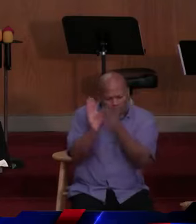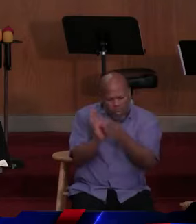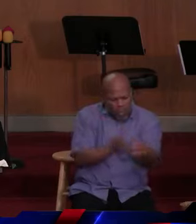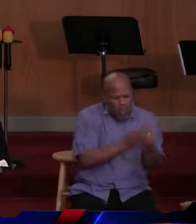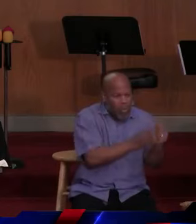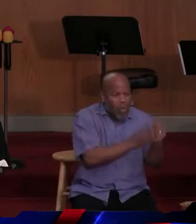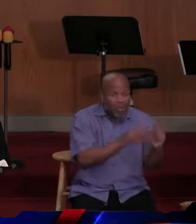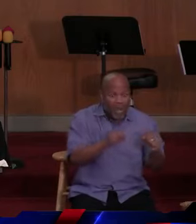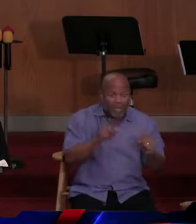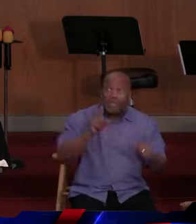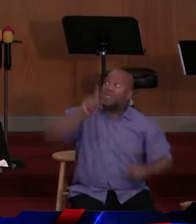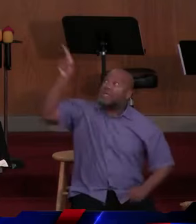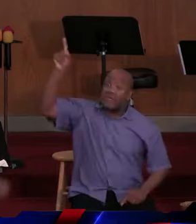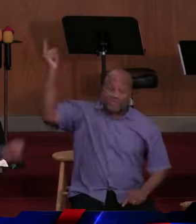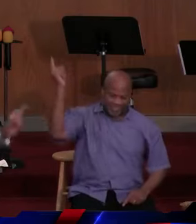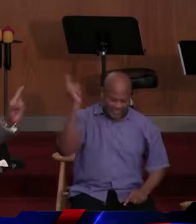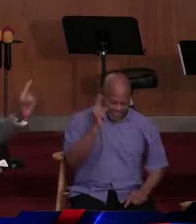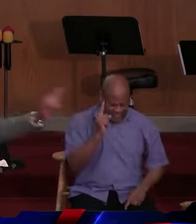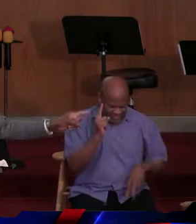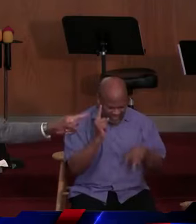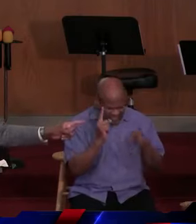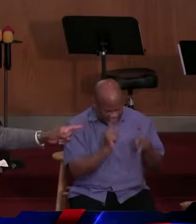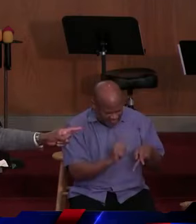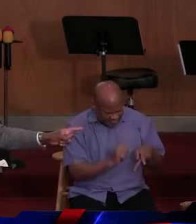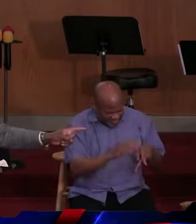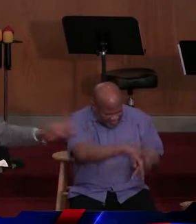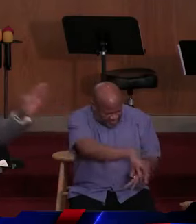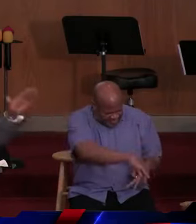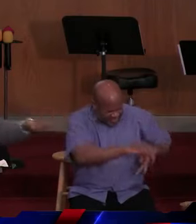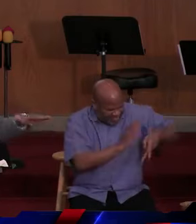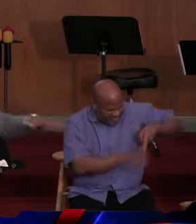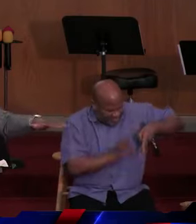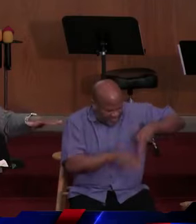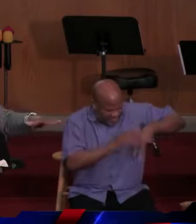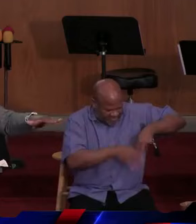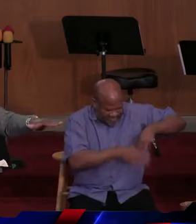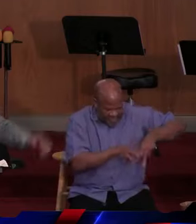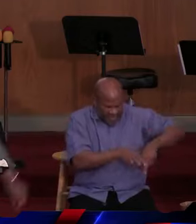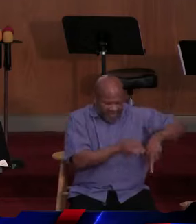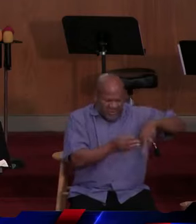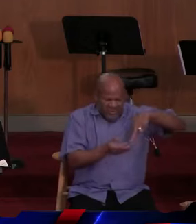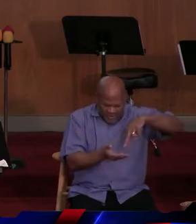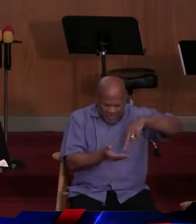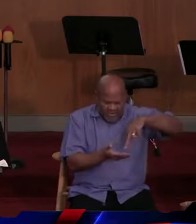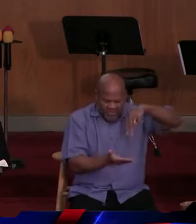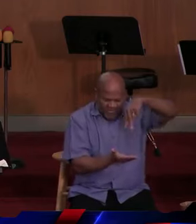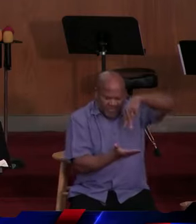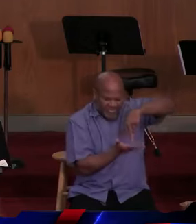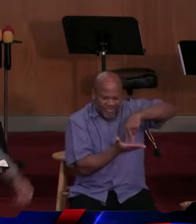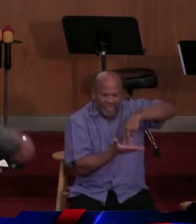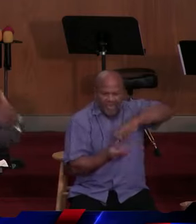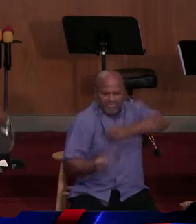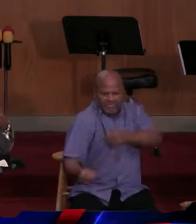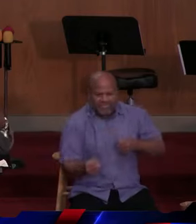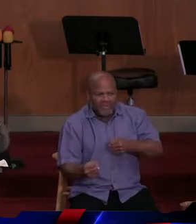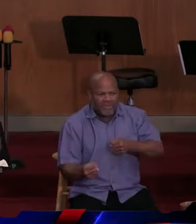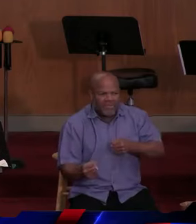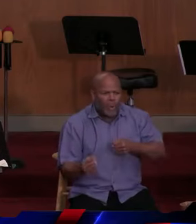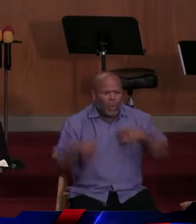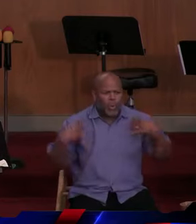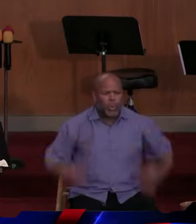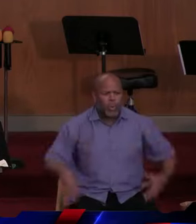if he picked you up and turned you around and placed your feet on a solid ground,